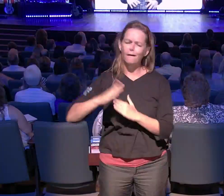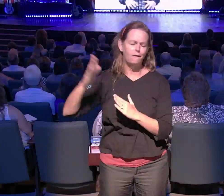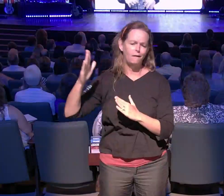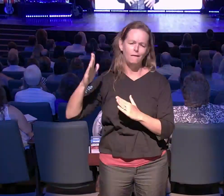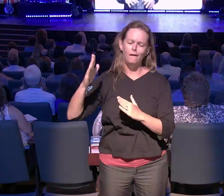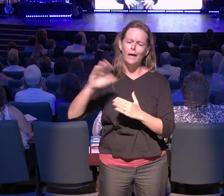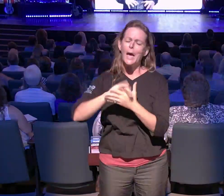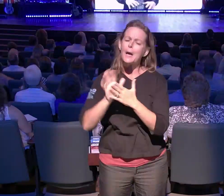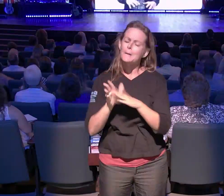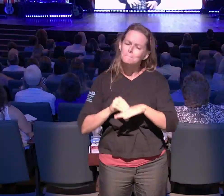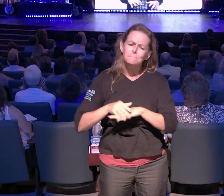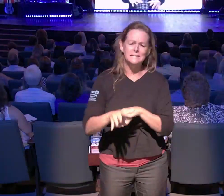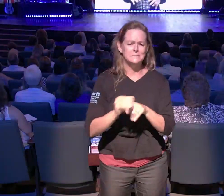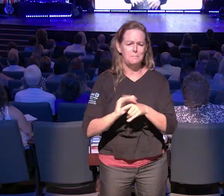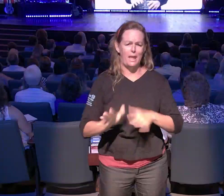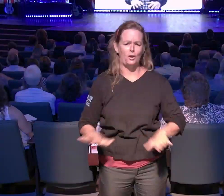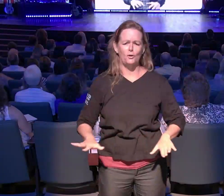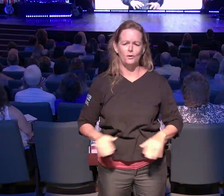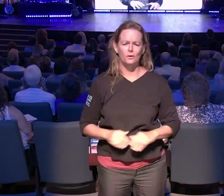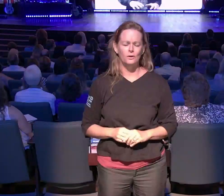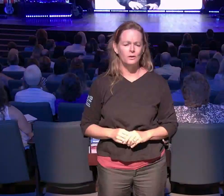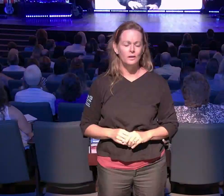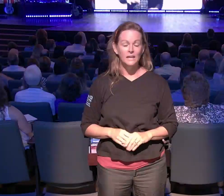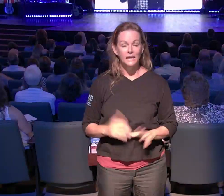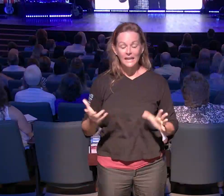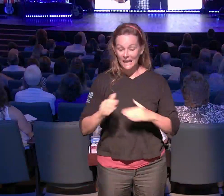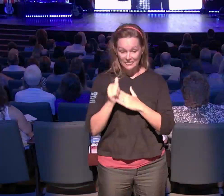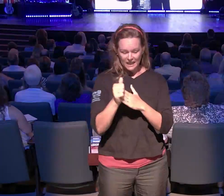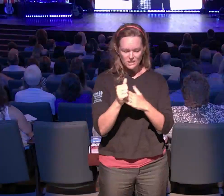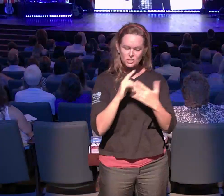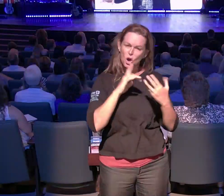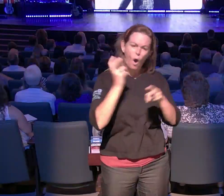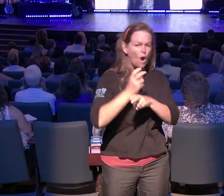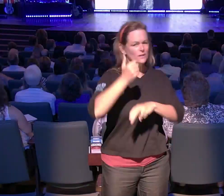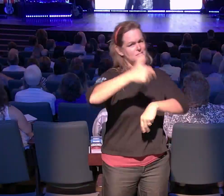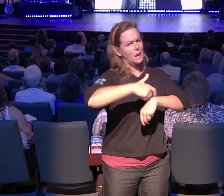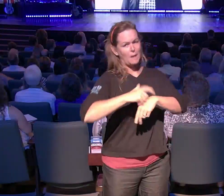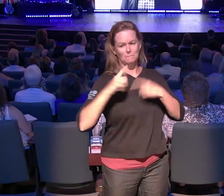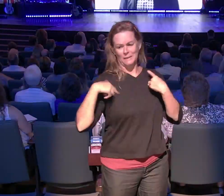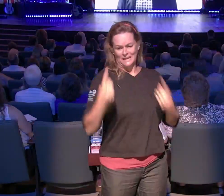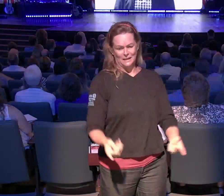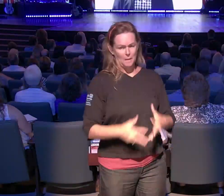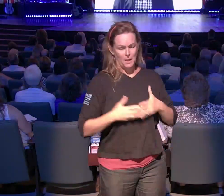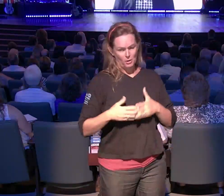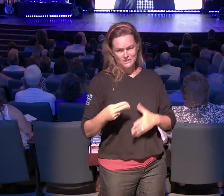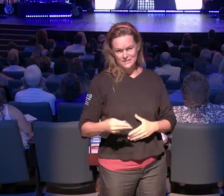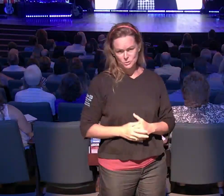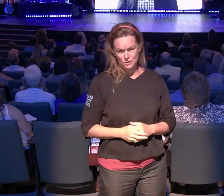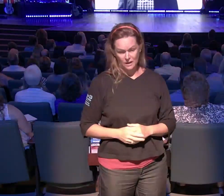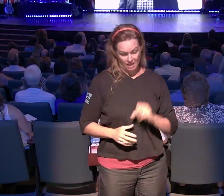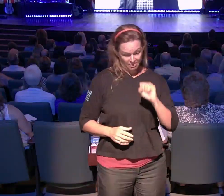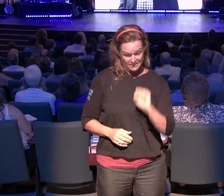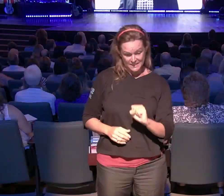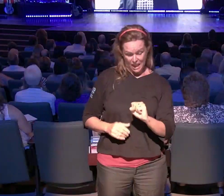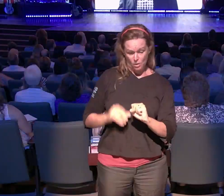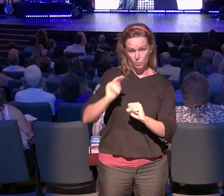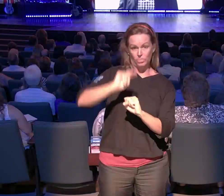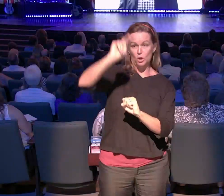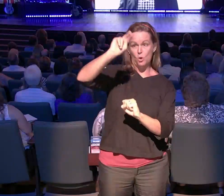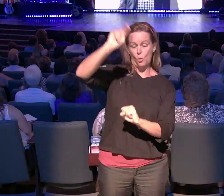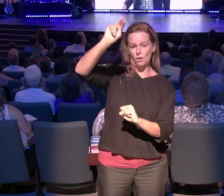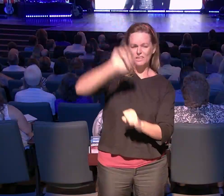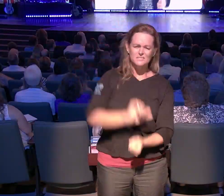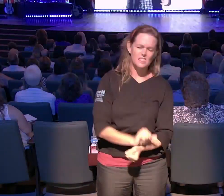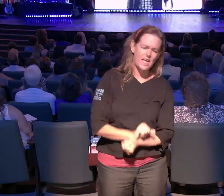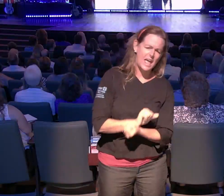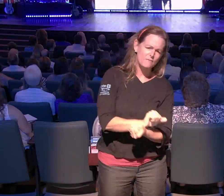divided as our country may seem today, Abraham Lincoln led our nation through its darkest point in history, the South seceding from our country over the evils of